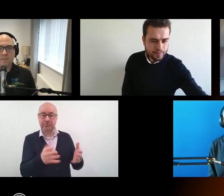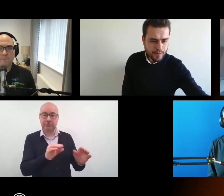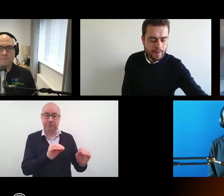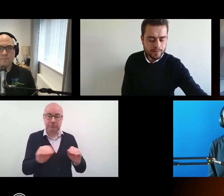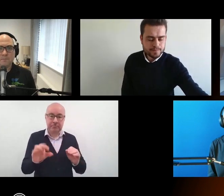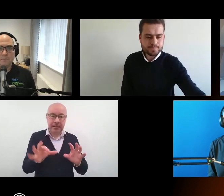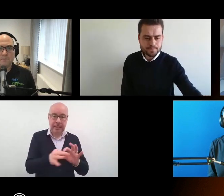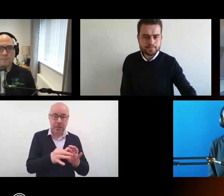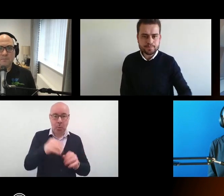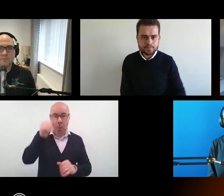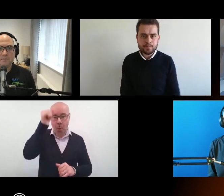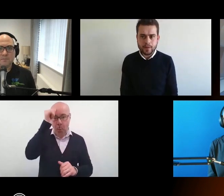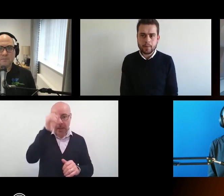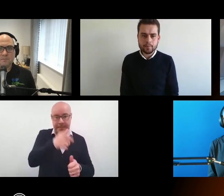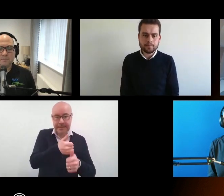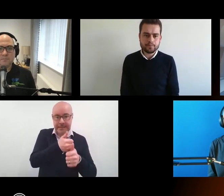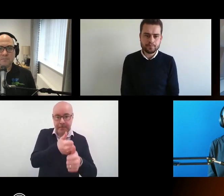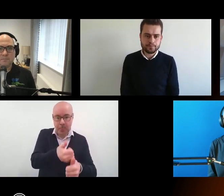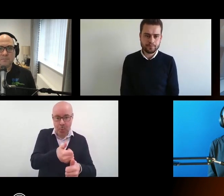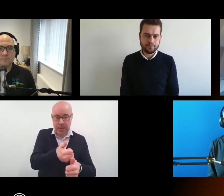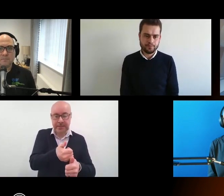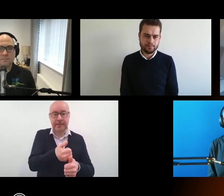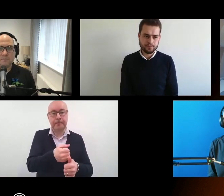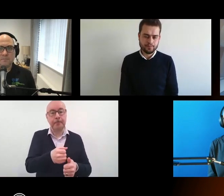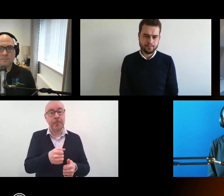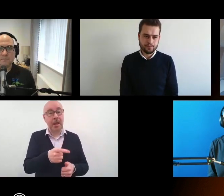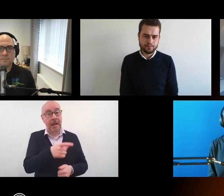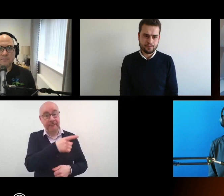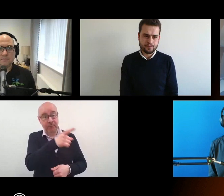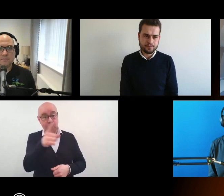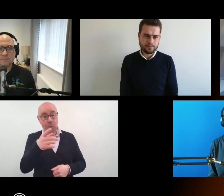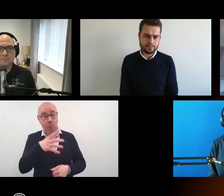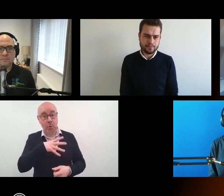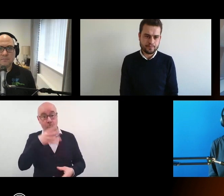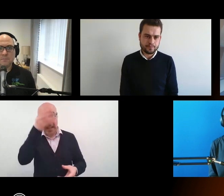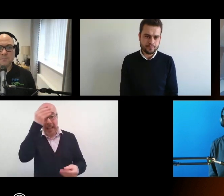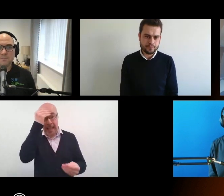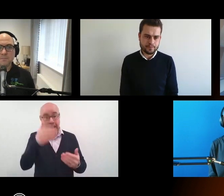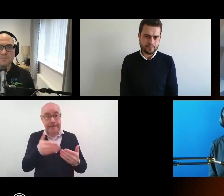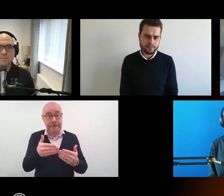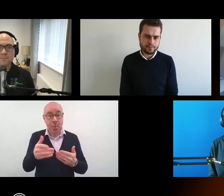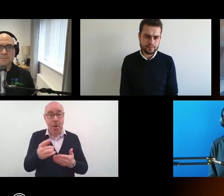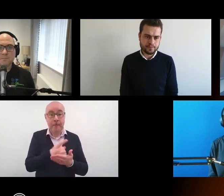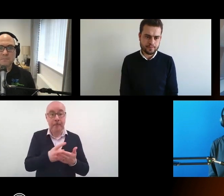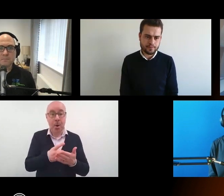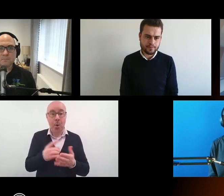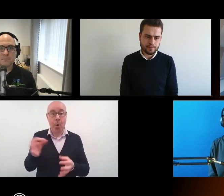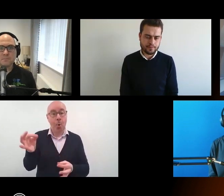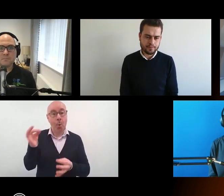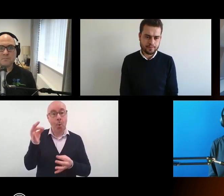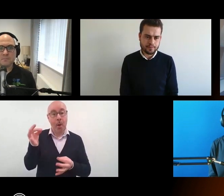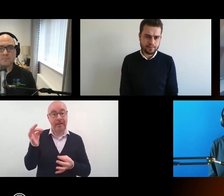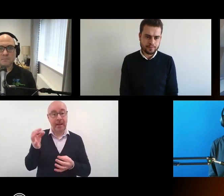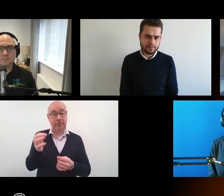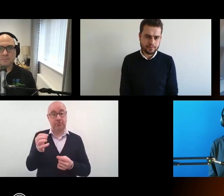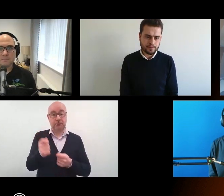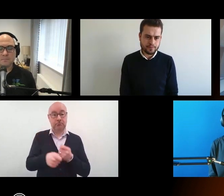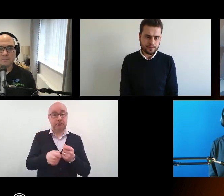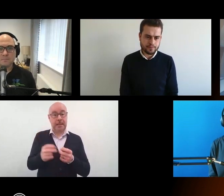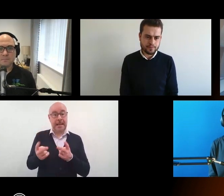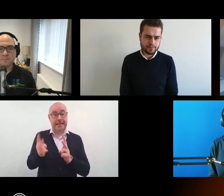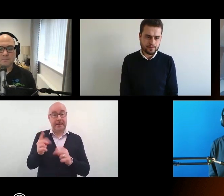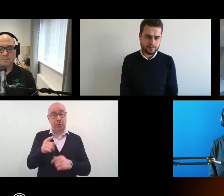the journey that you're going on. And if you want to learn more about the qualification of a sign language interpreter, you can go and look on